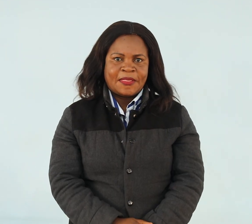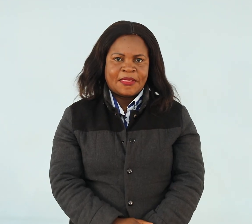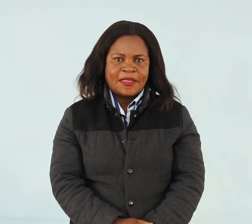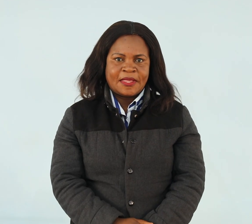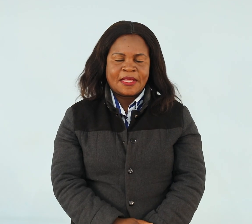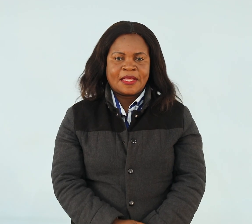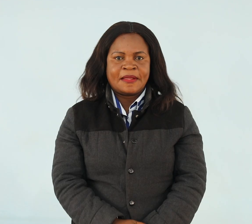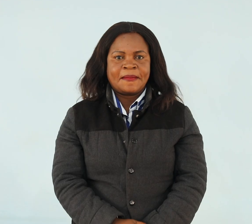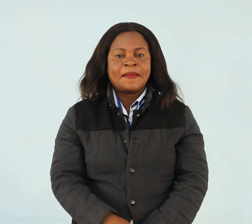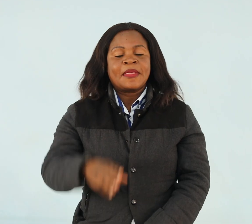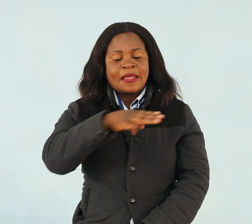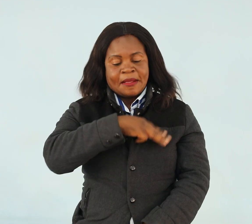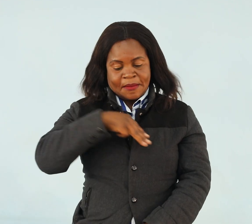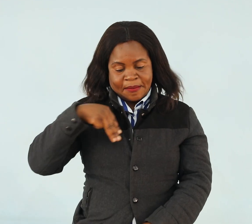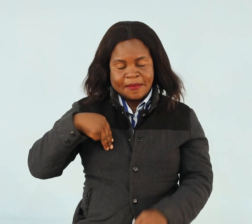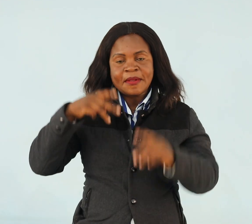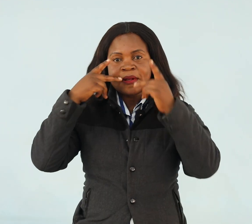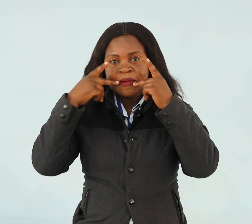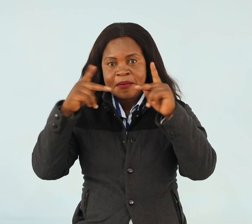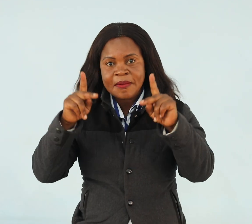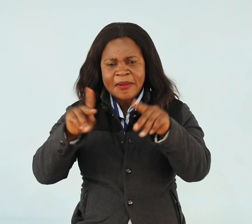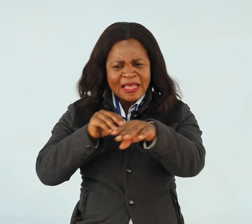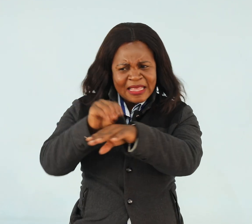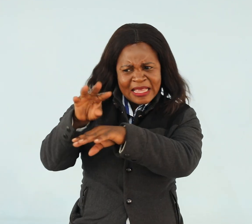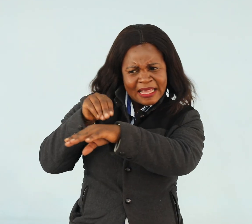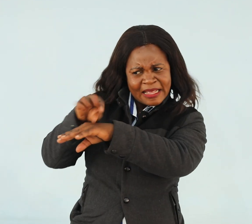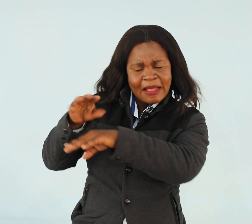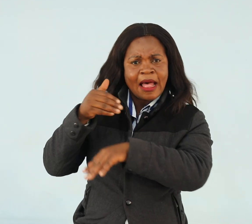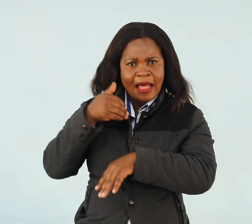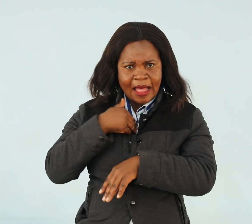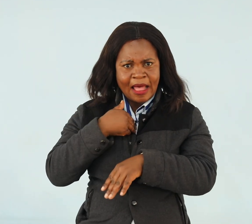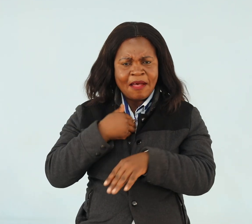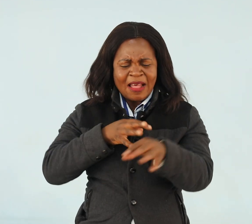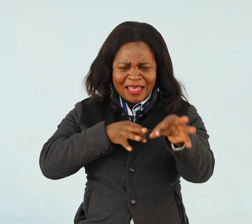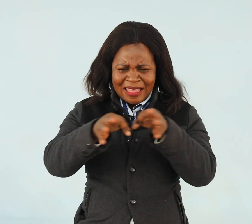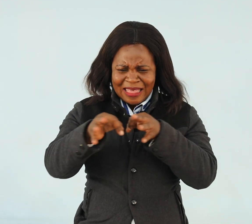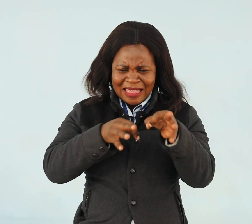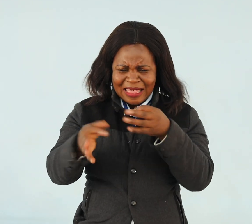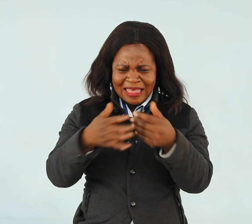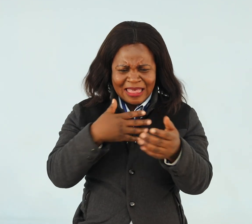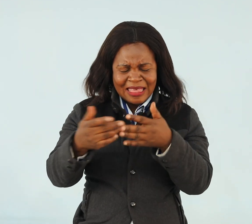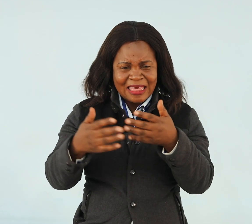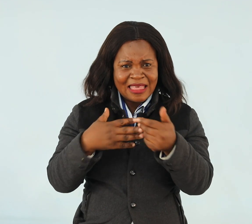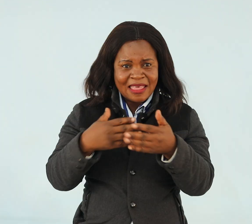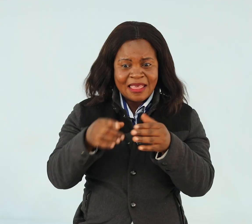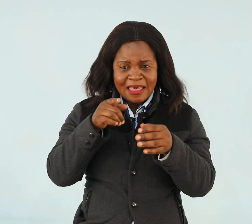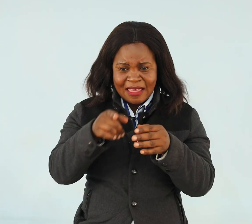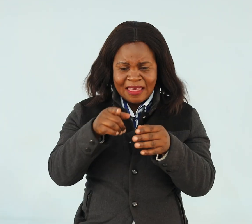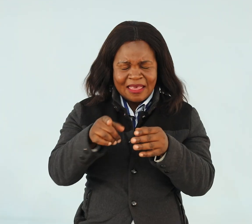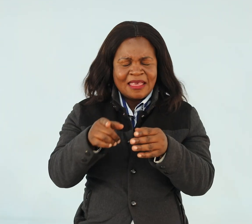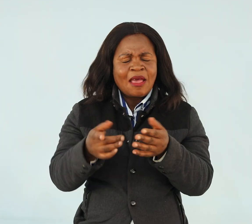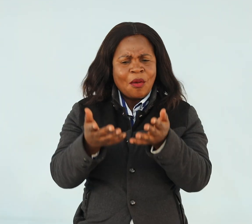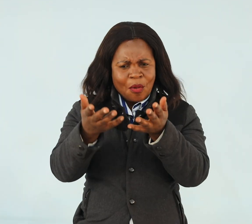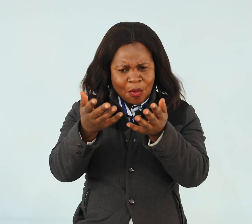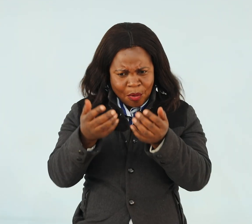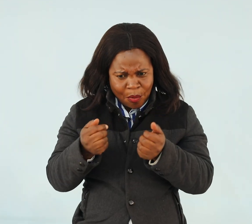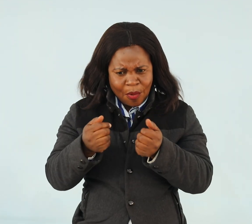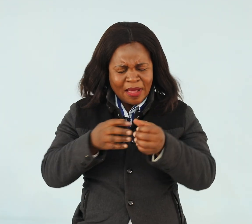Members of the public are advised that the simplified version is intended solely as an explanatory